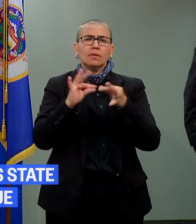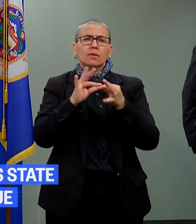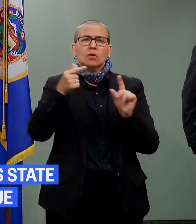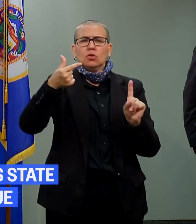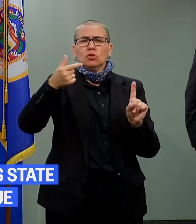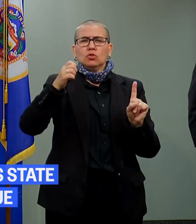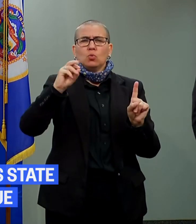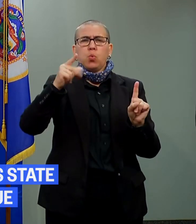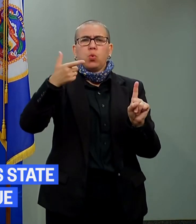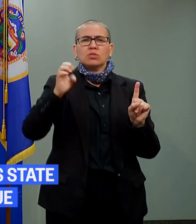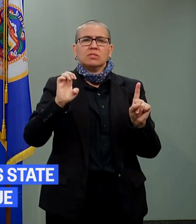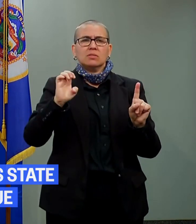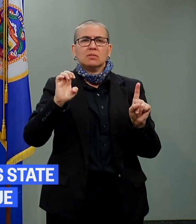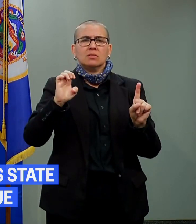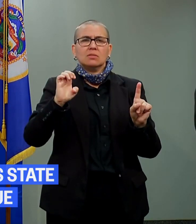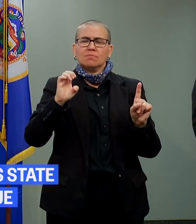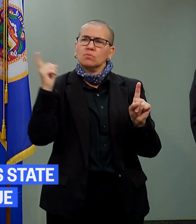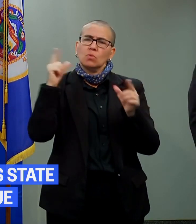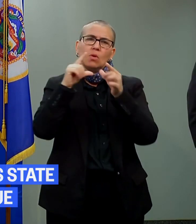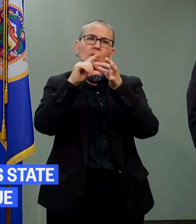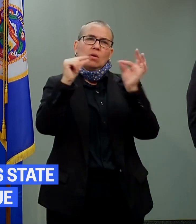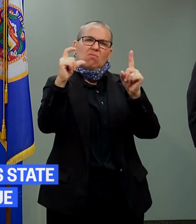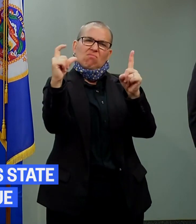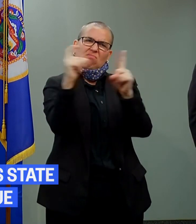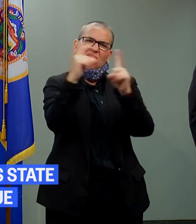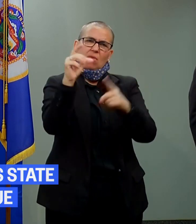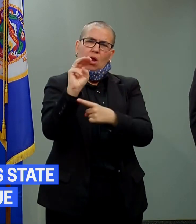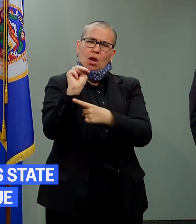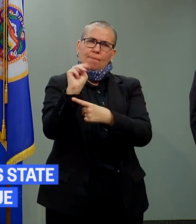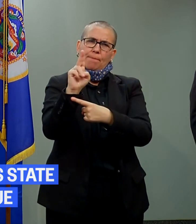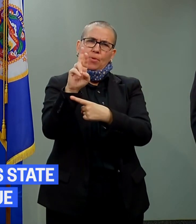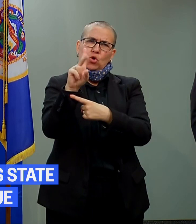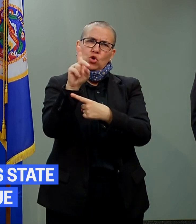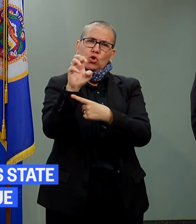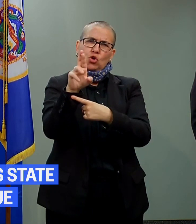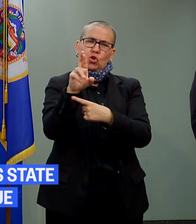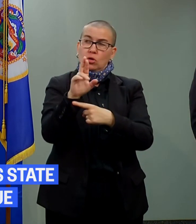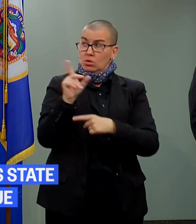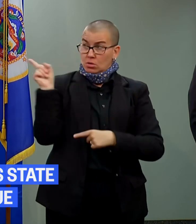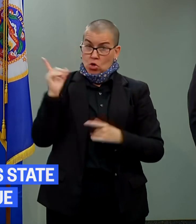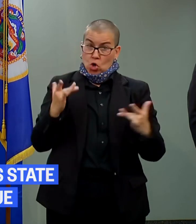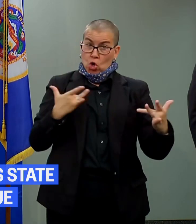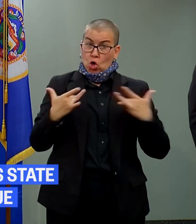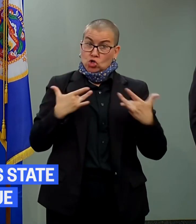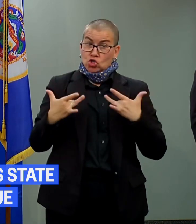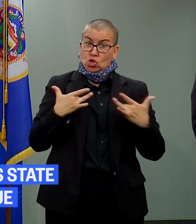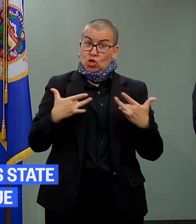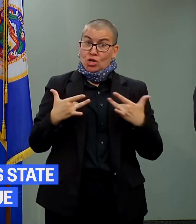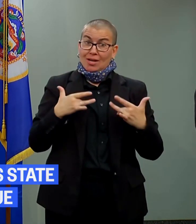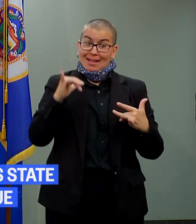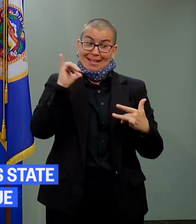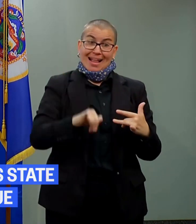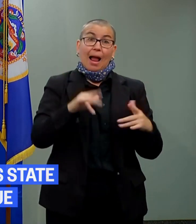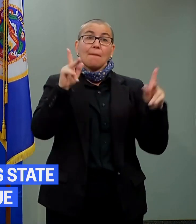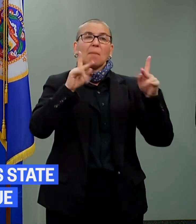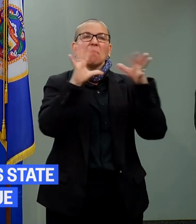worried at all about prejudicing the case or tainting potential jury pools, that sort